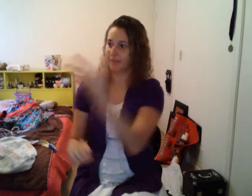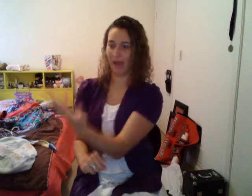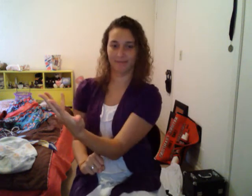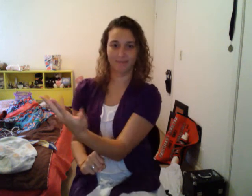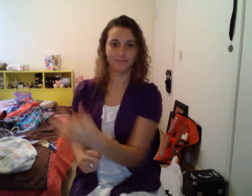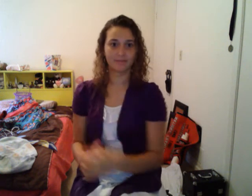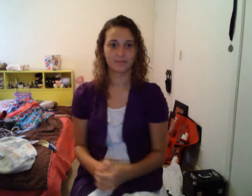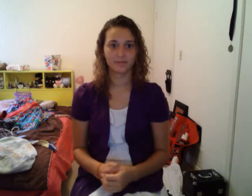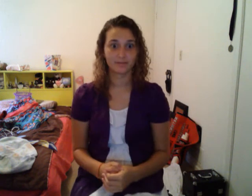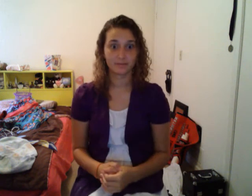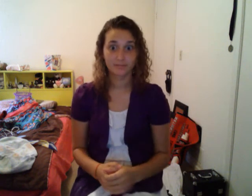Anyone?